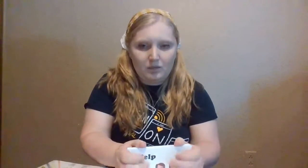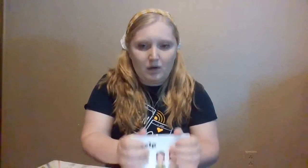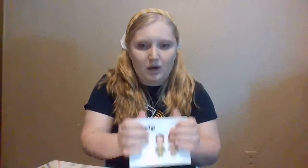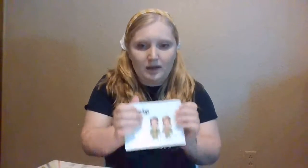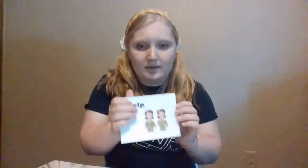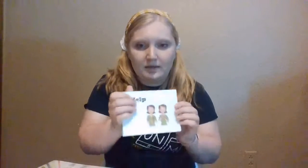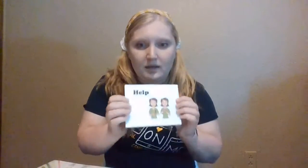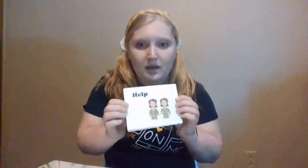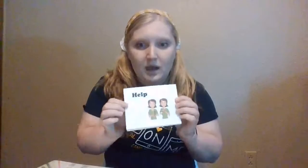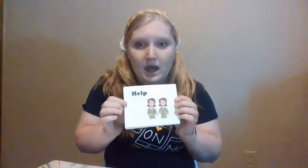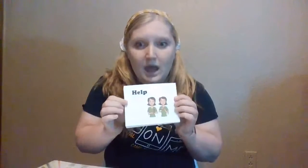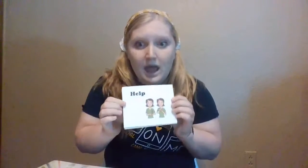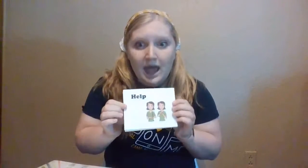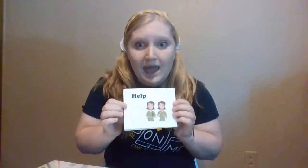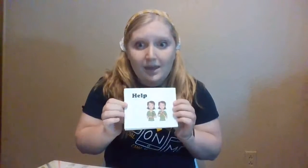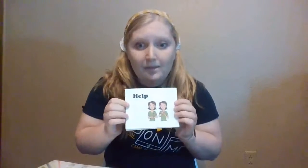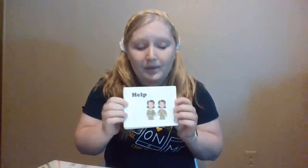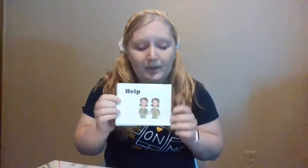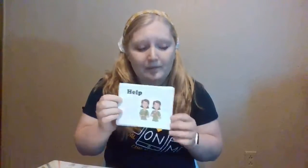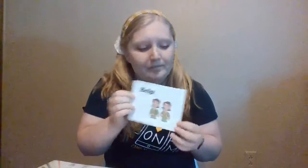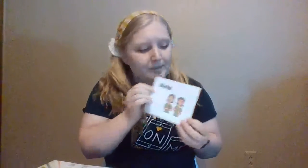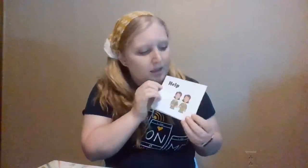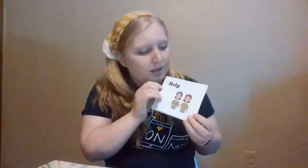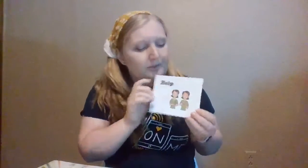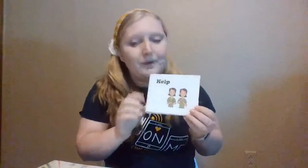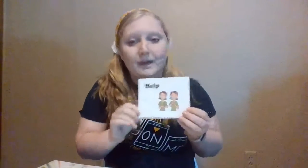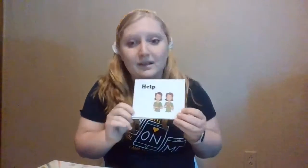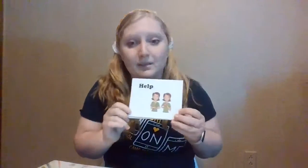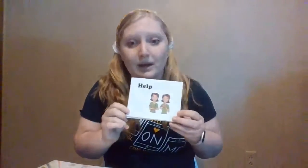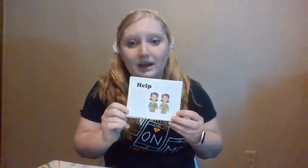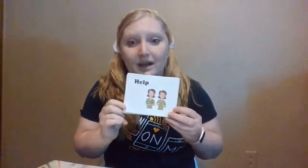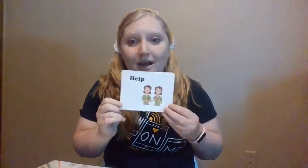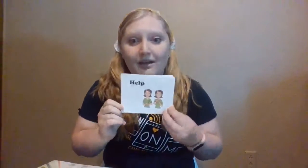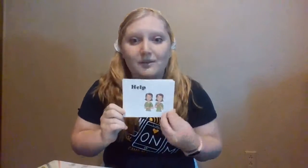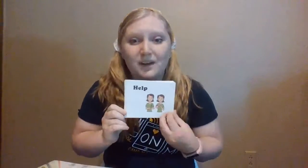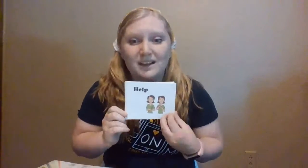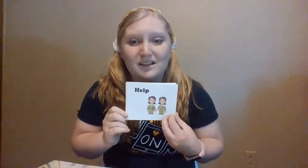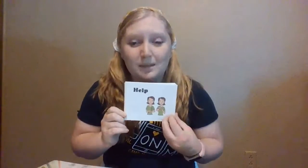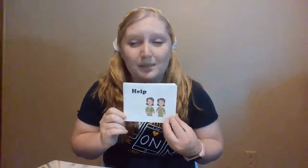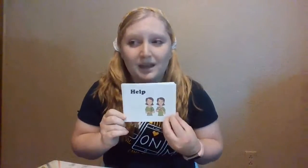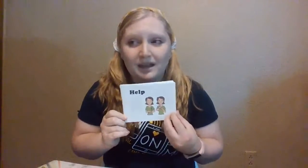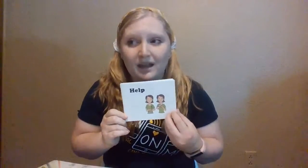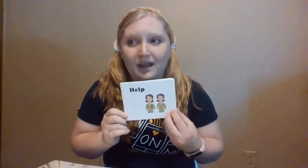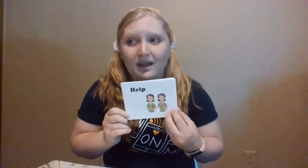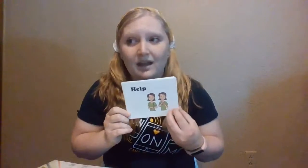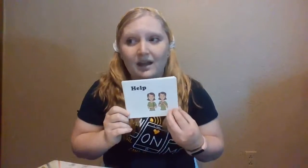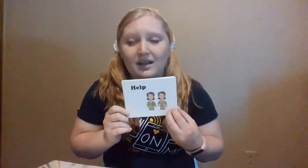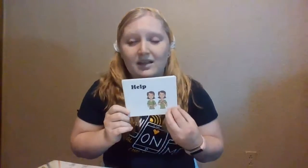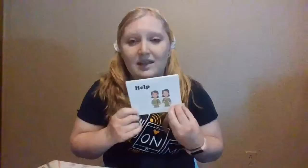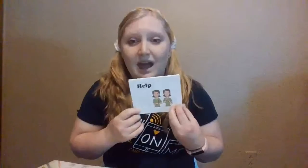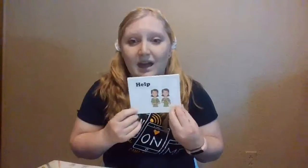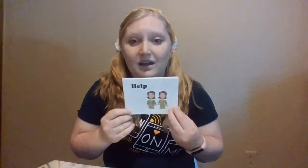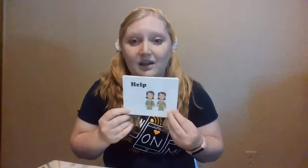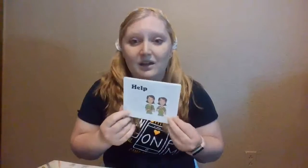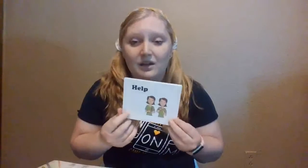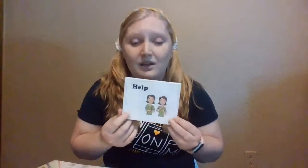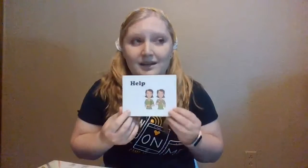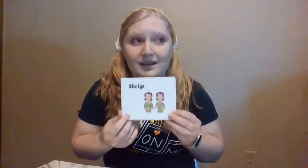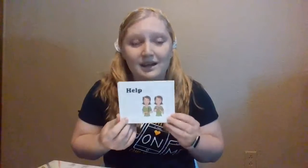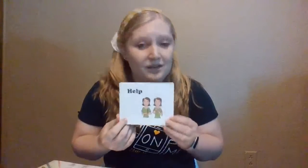All right. Help! For this one, find something that needs